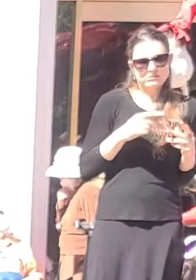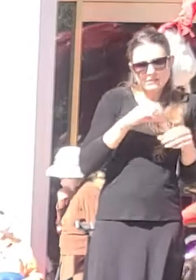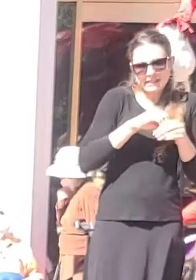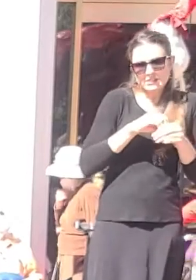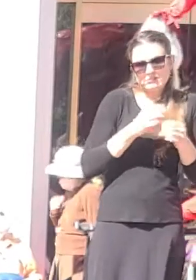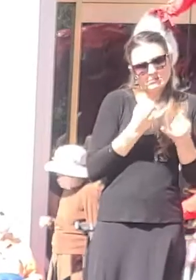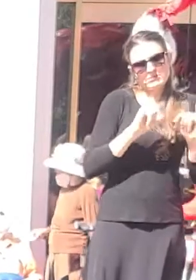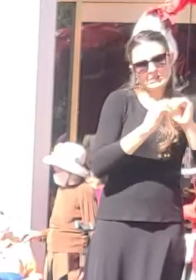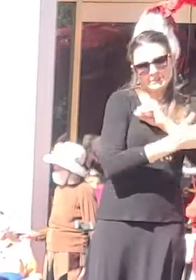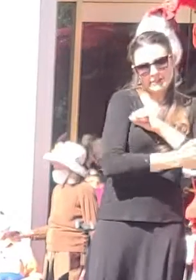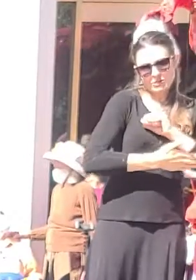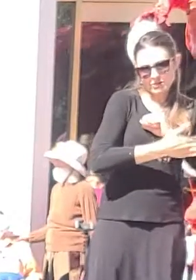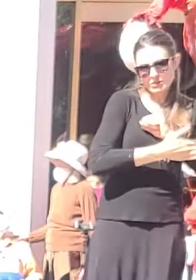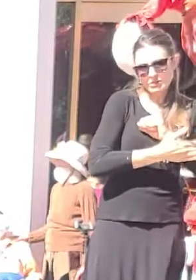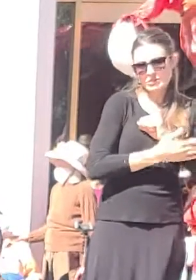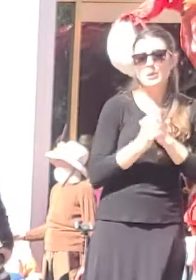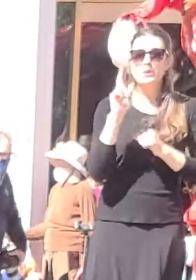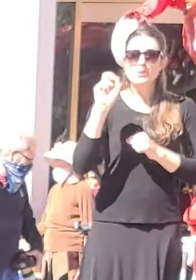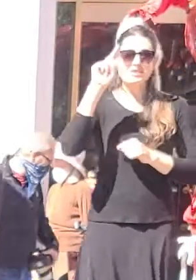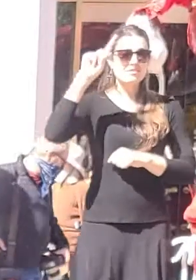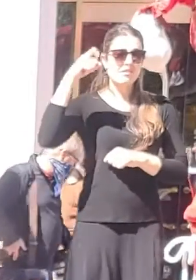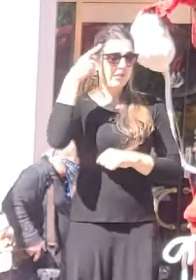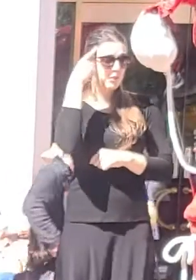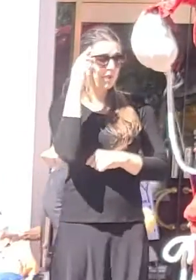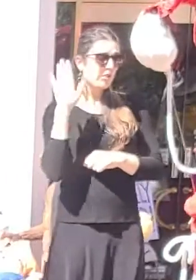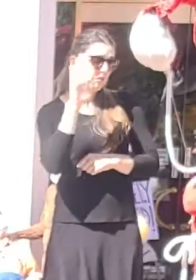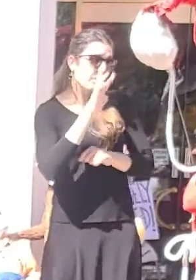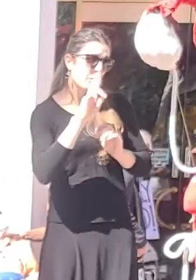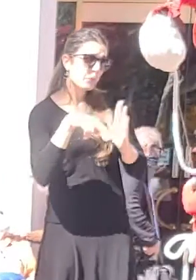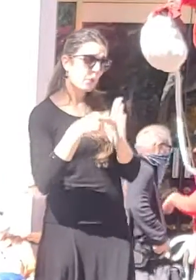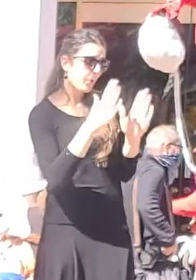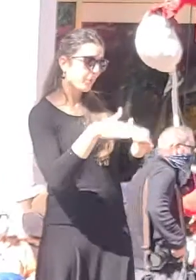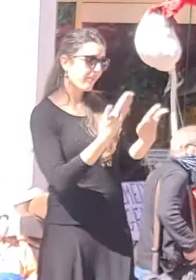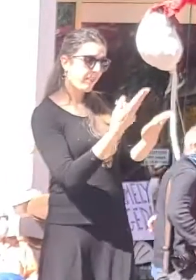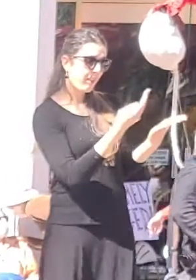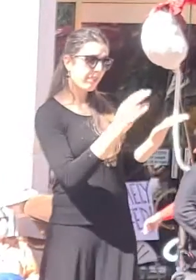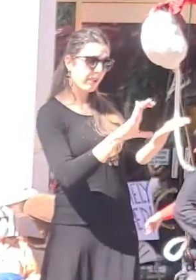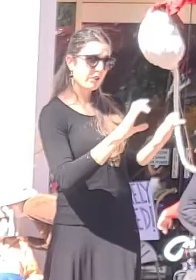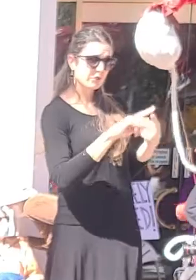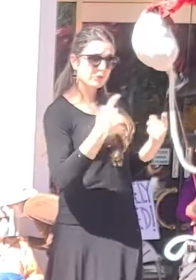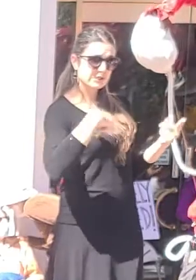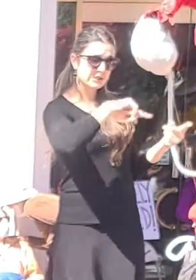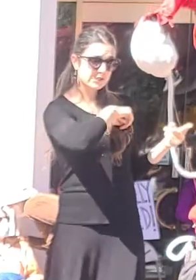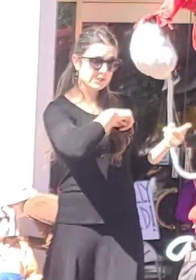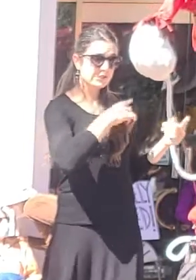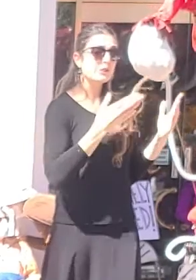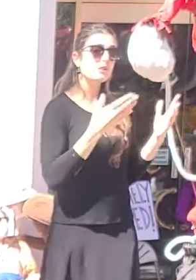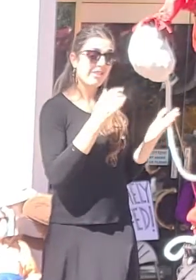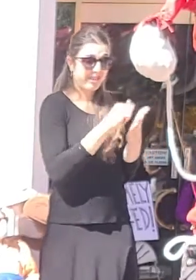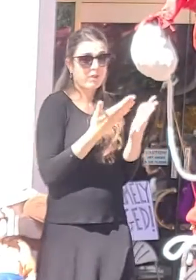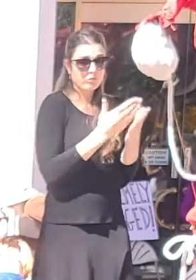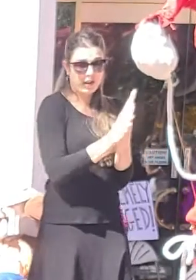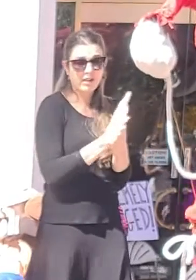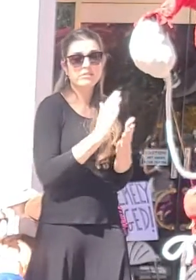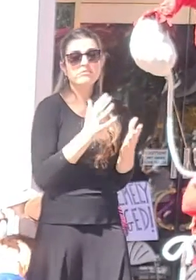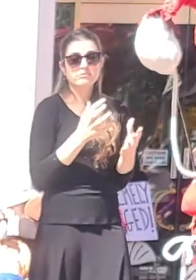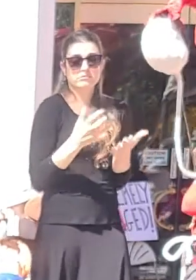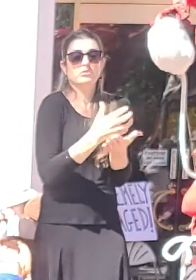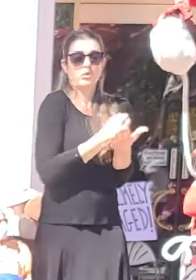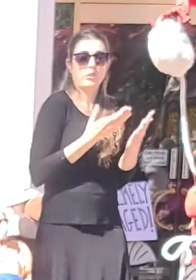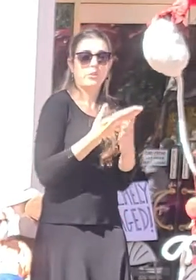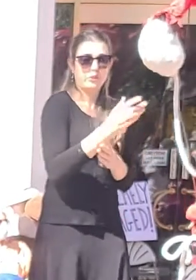of the U.S. government is to provide health care to Native people. This is a guaranteed right through the treaty agreements, which allow settlers to live